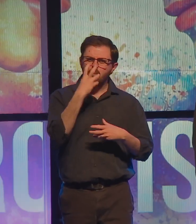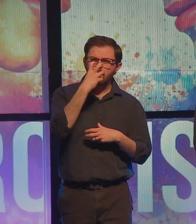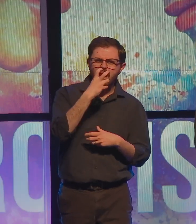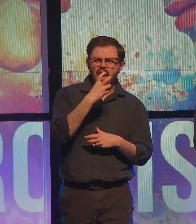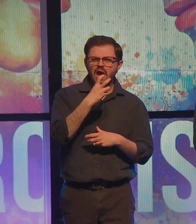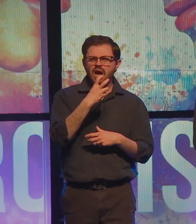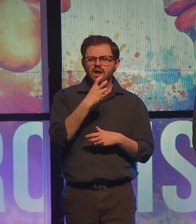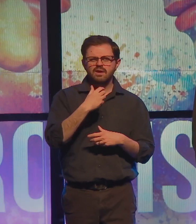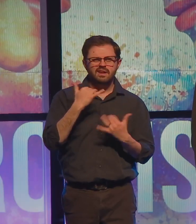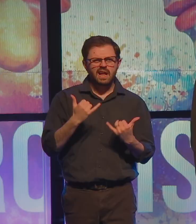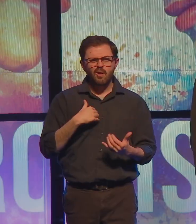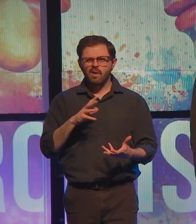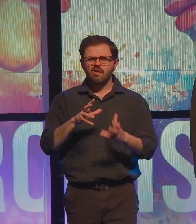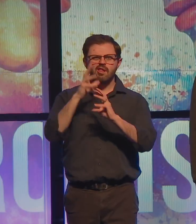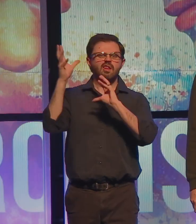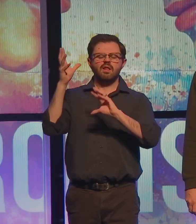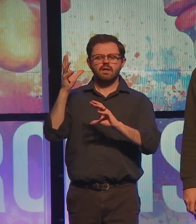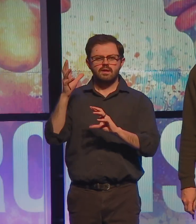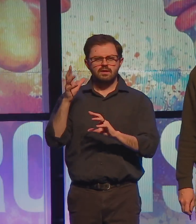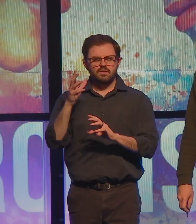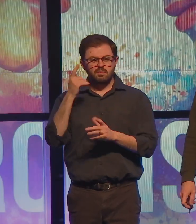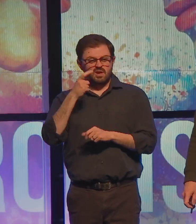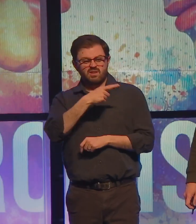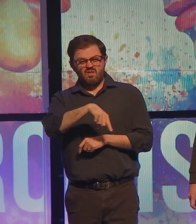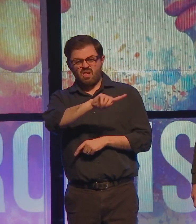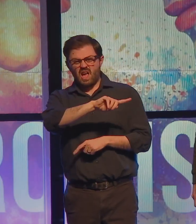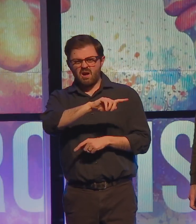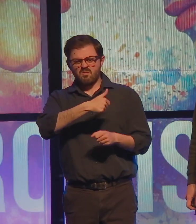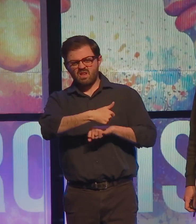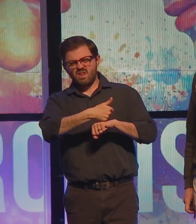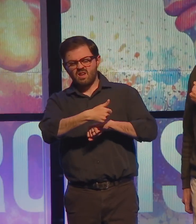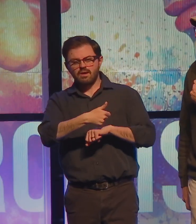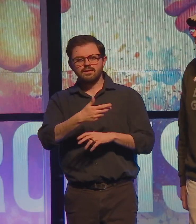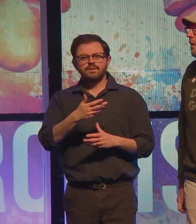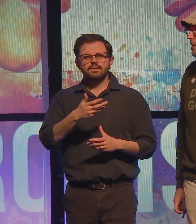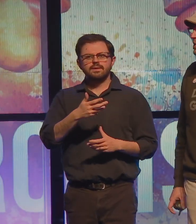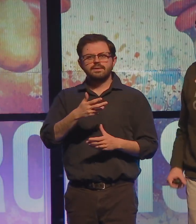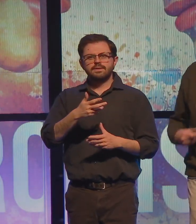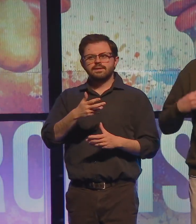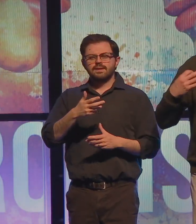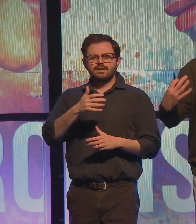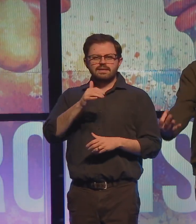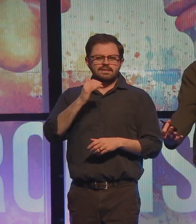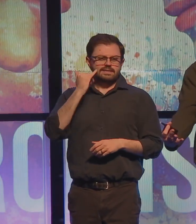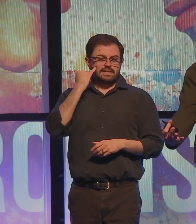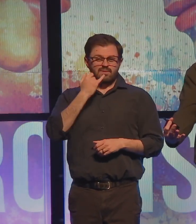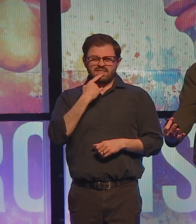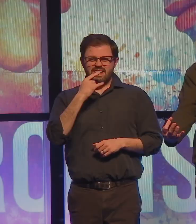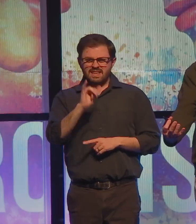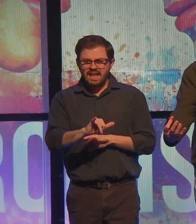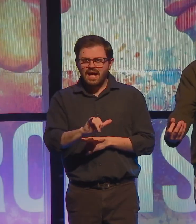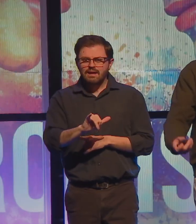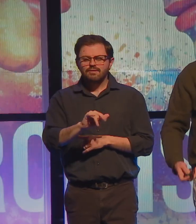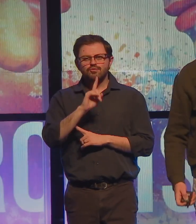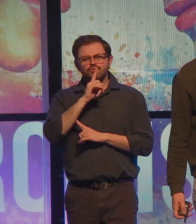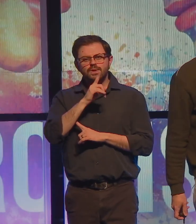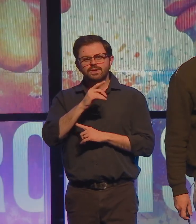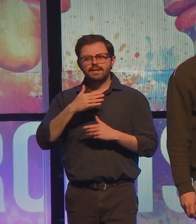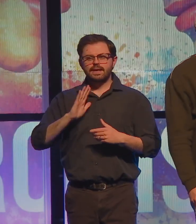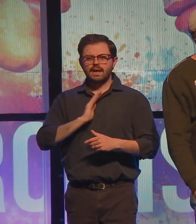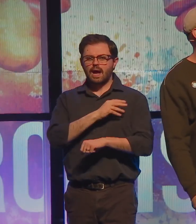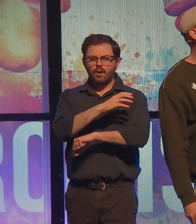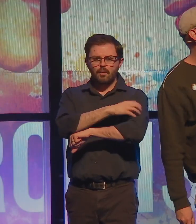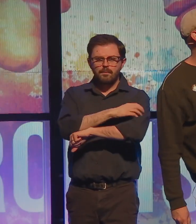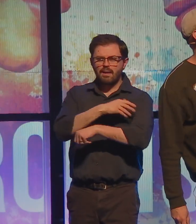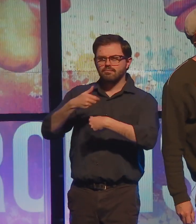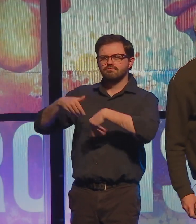tilt. Right? These are things where we're powerless. We're giving up our power. How many of you have ever